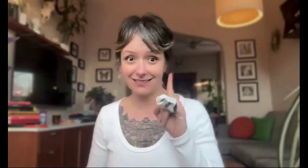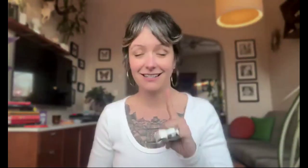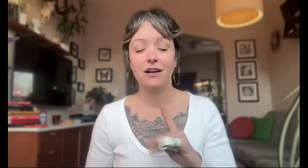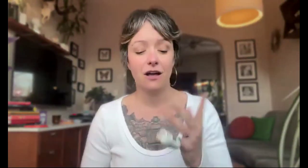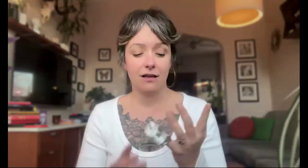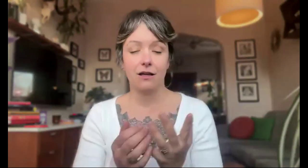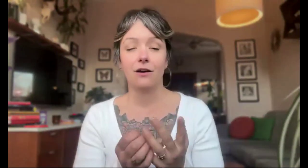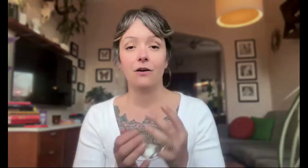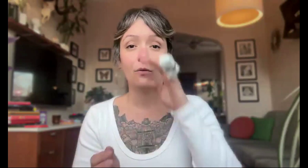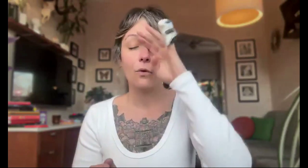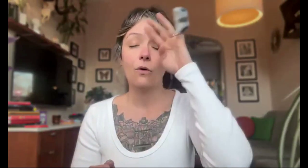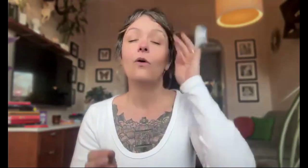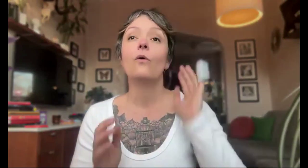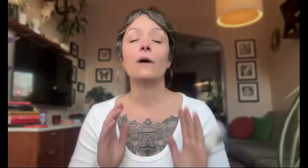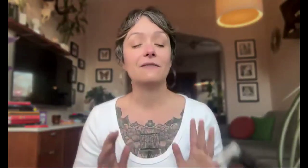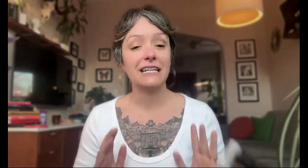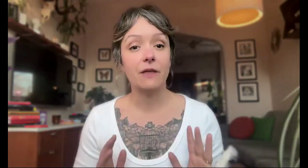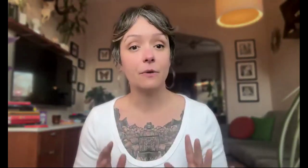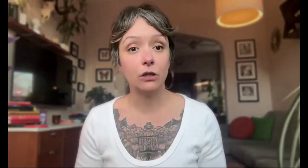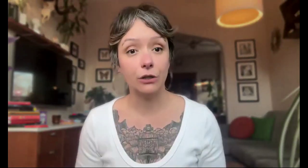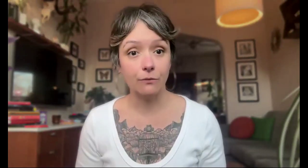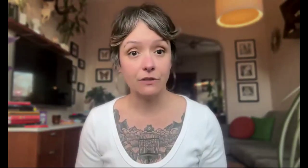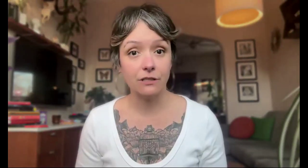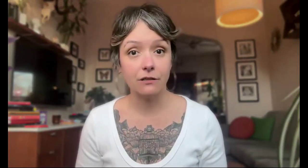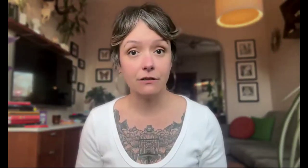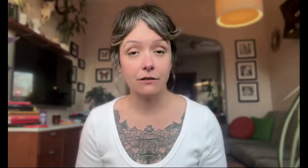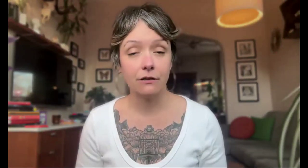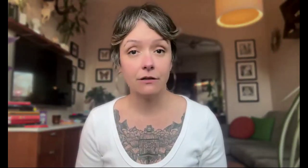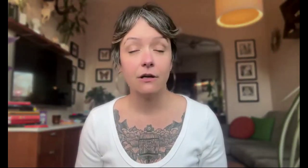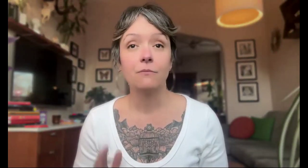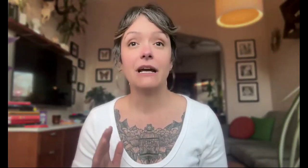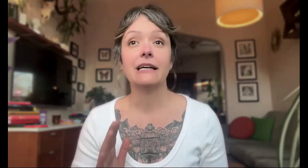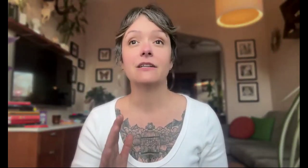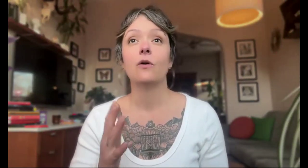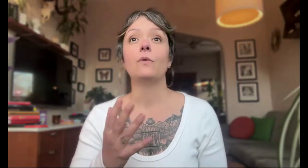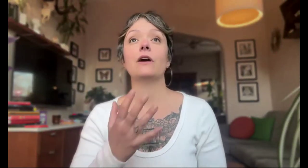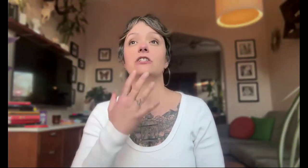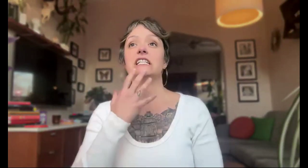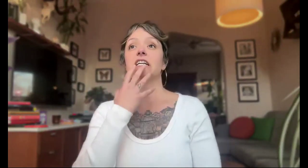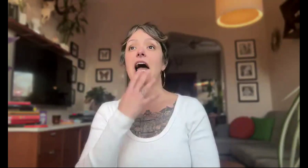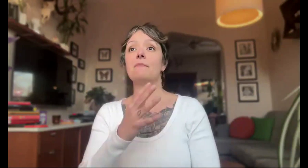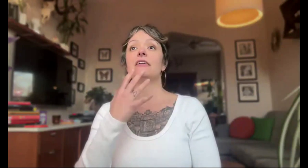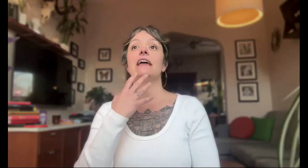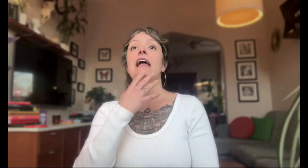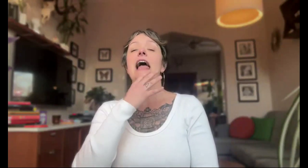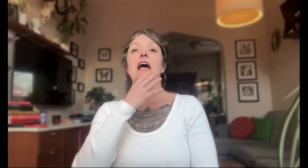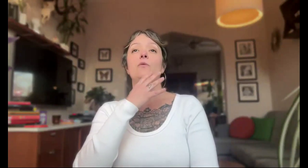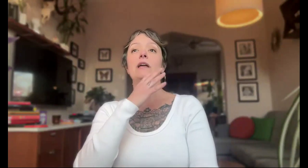this. We have to give them clues because we are teaching empathy and